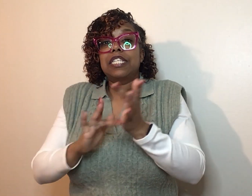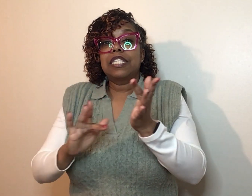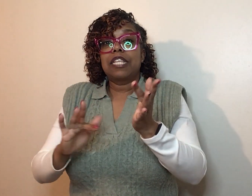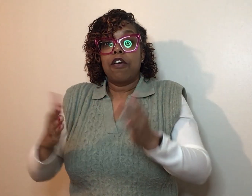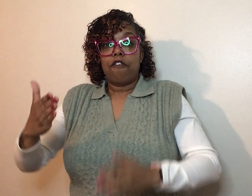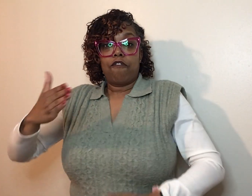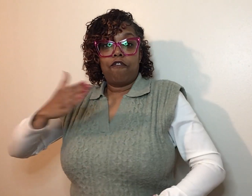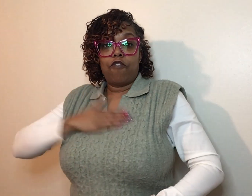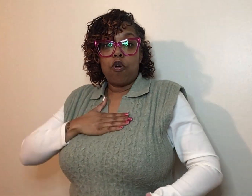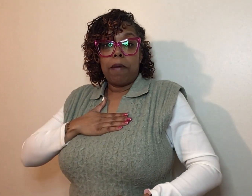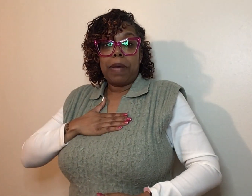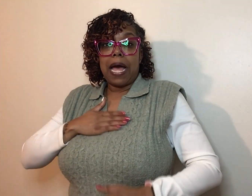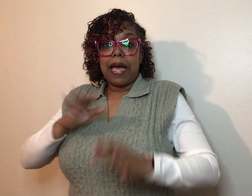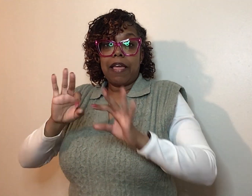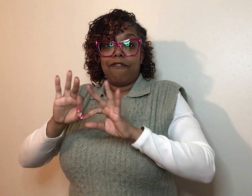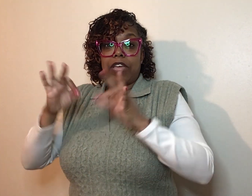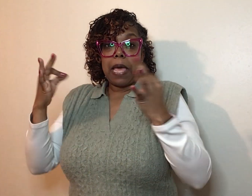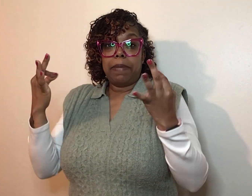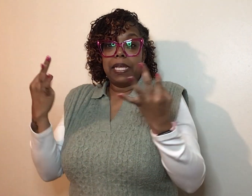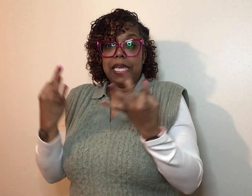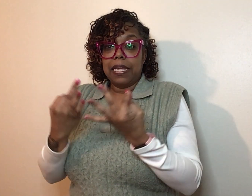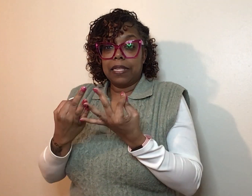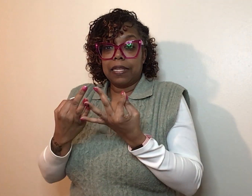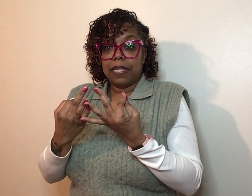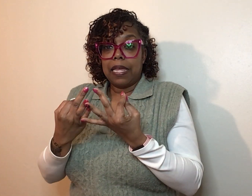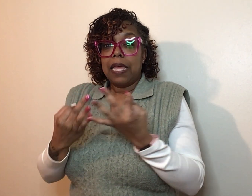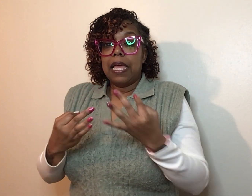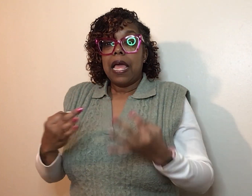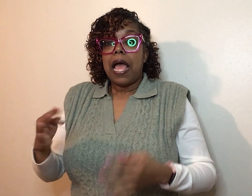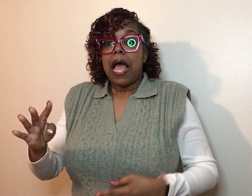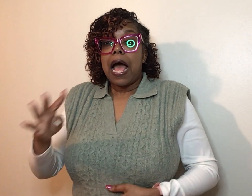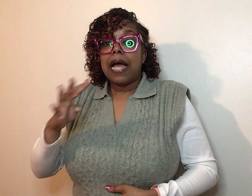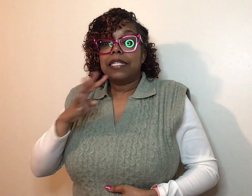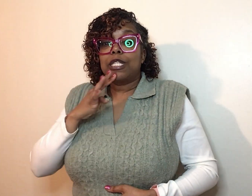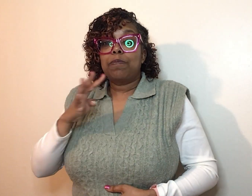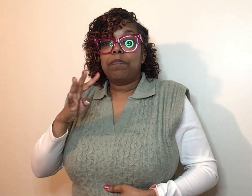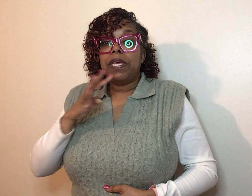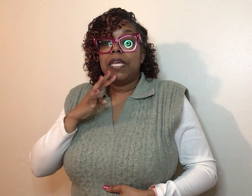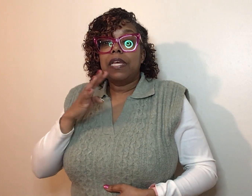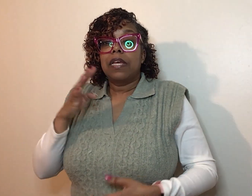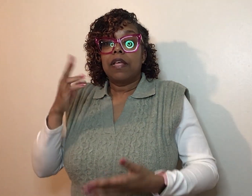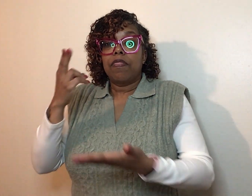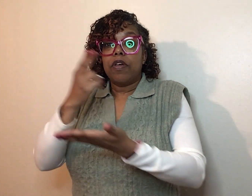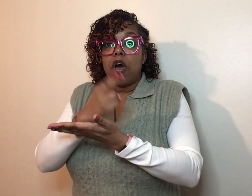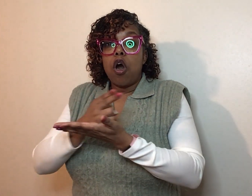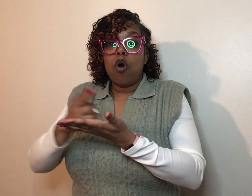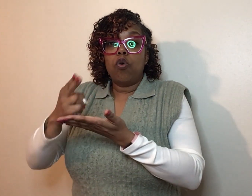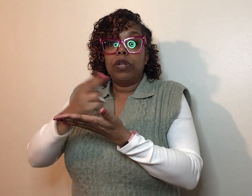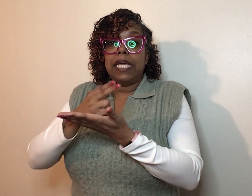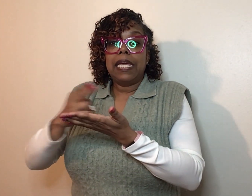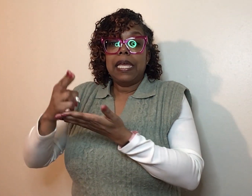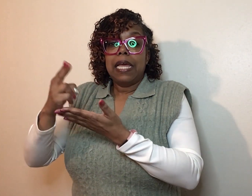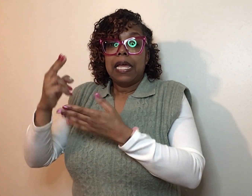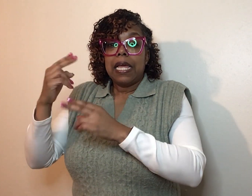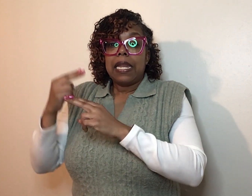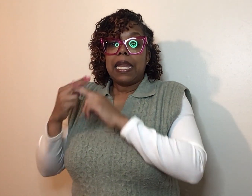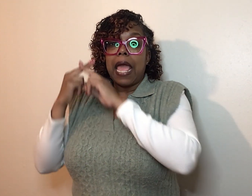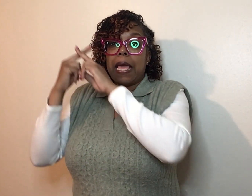Jesus for my family. I speak the holy